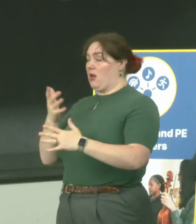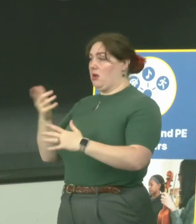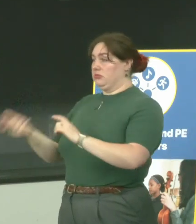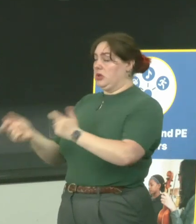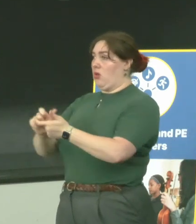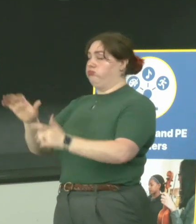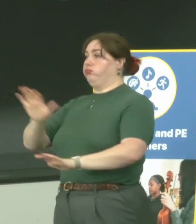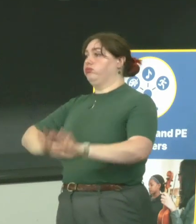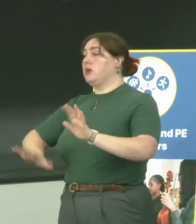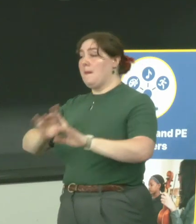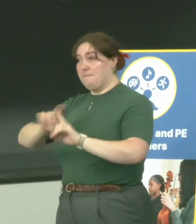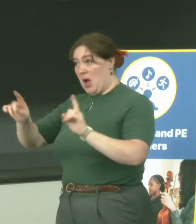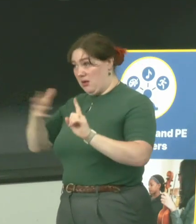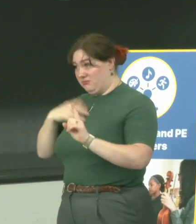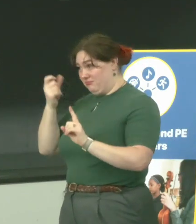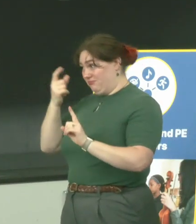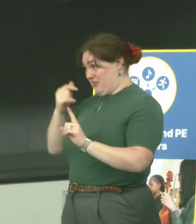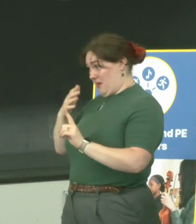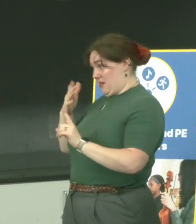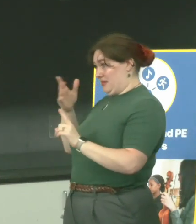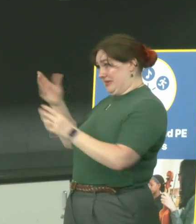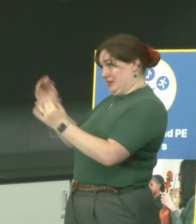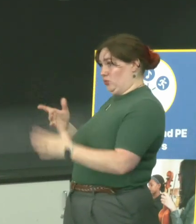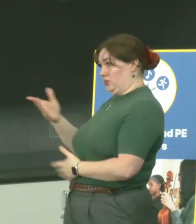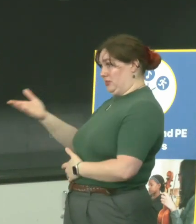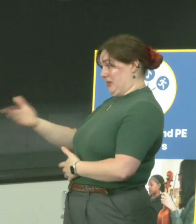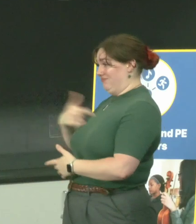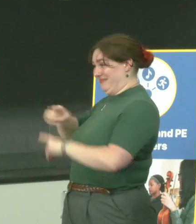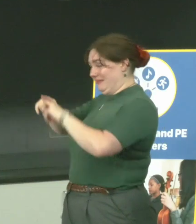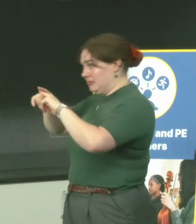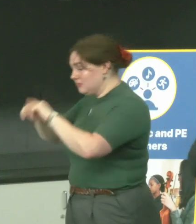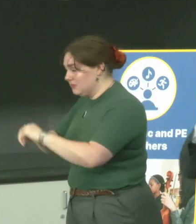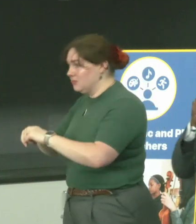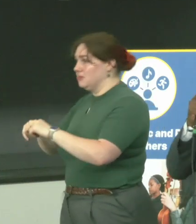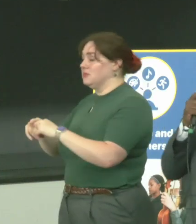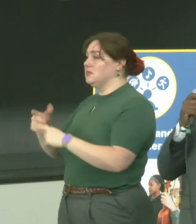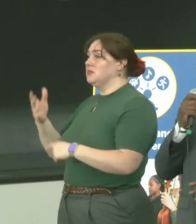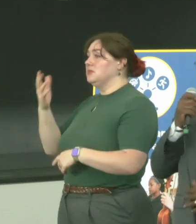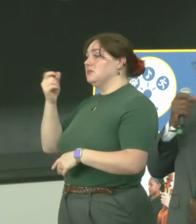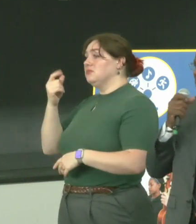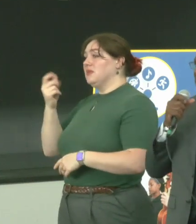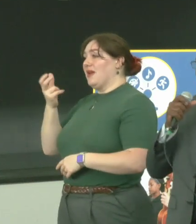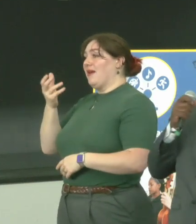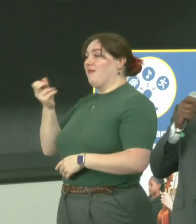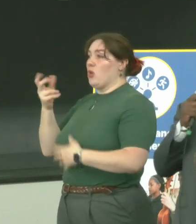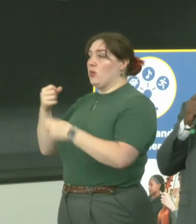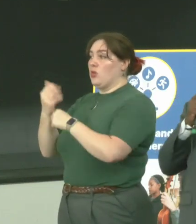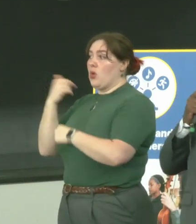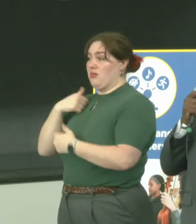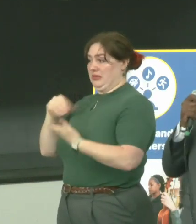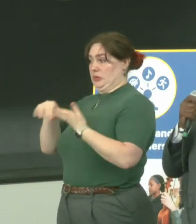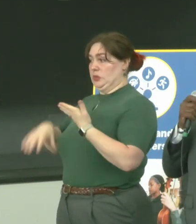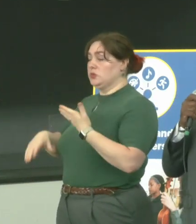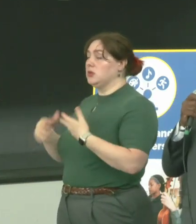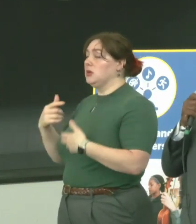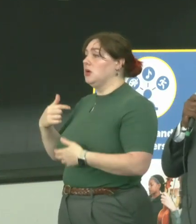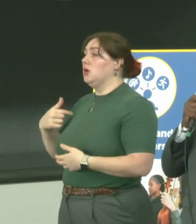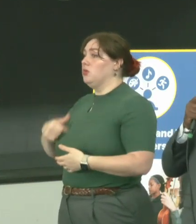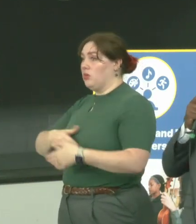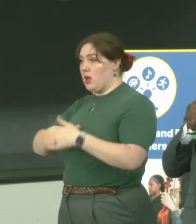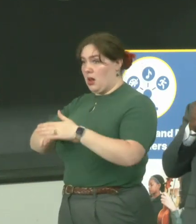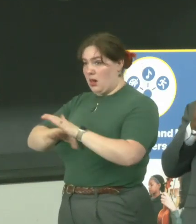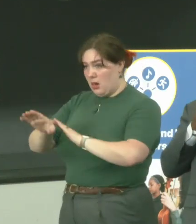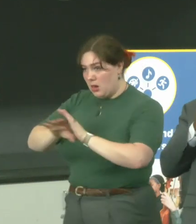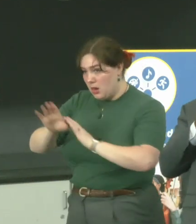I count on my teachers. My teachers, even back a few years ago when I was a student, we developed community.